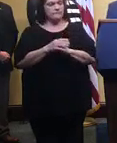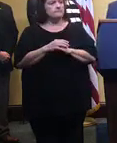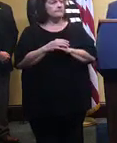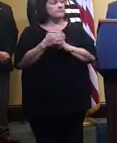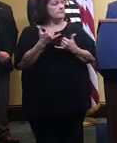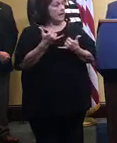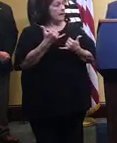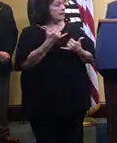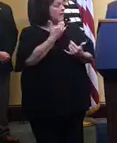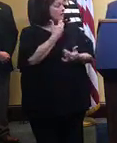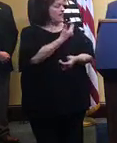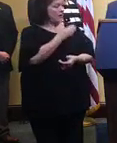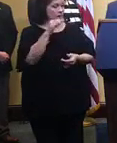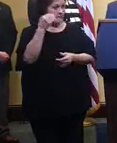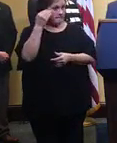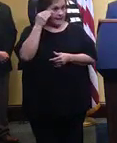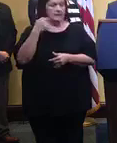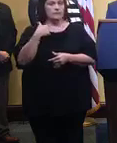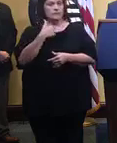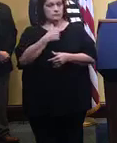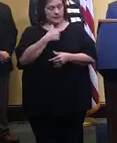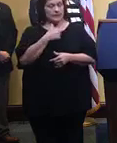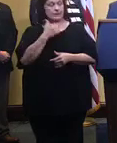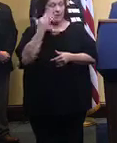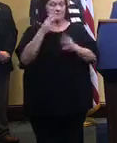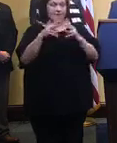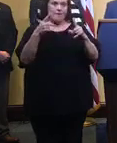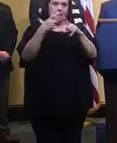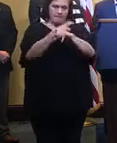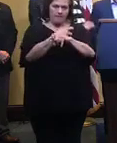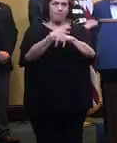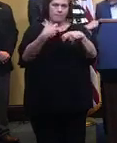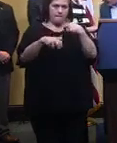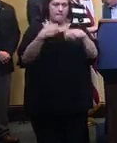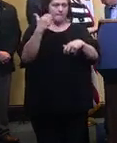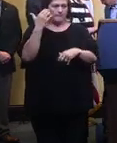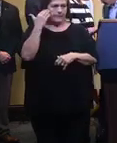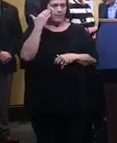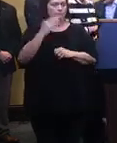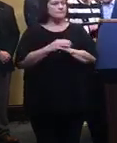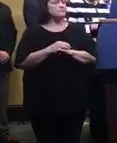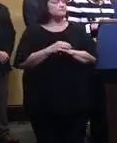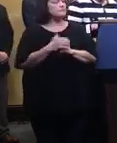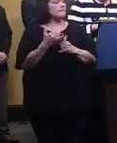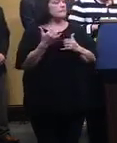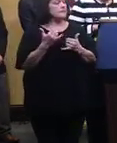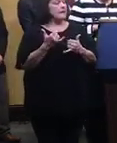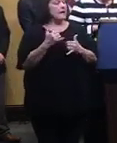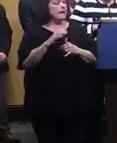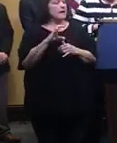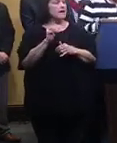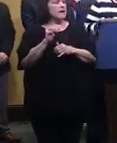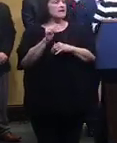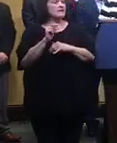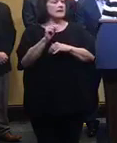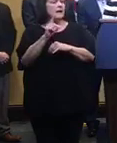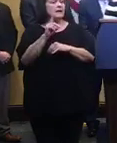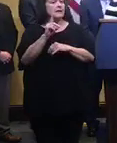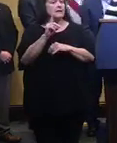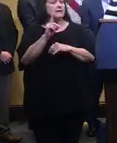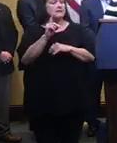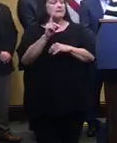standing next to you, Mayor, Thank you. managing this very, very daunting issue. Thank you so much. And Ghassan spoke